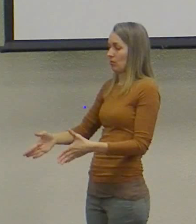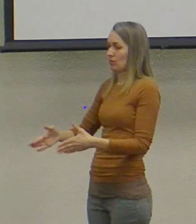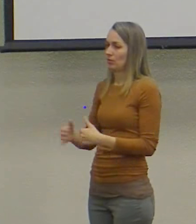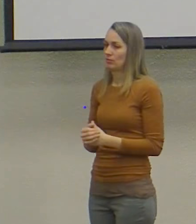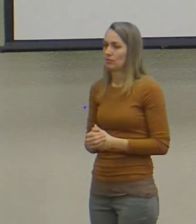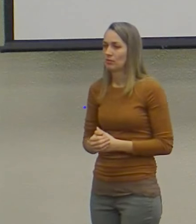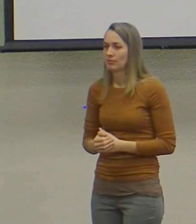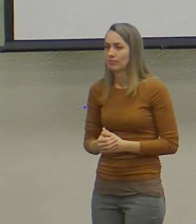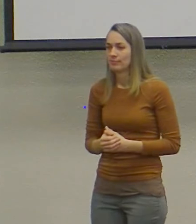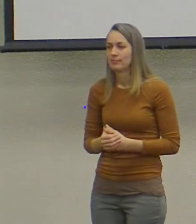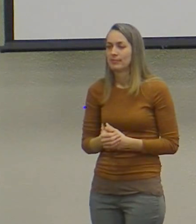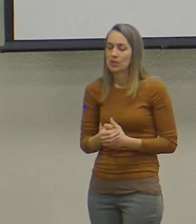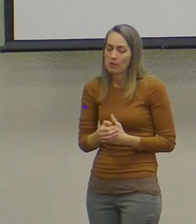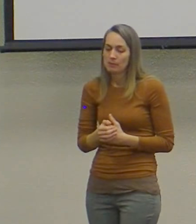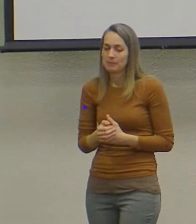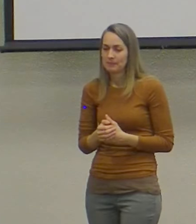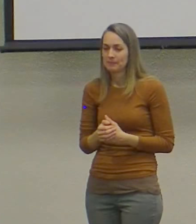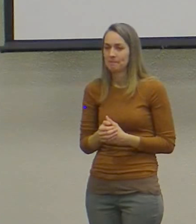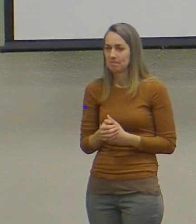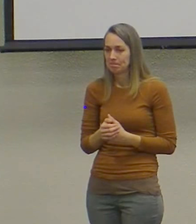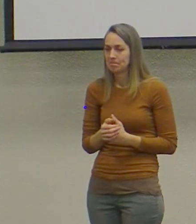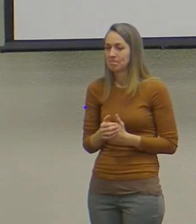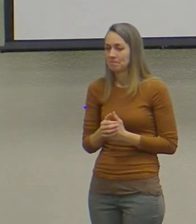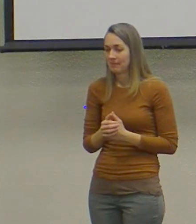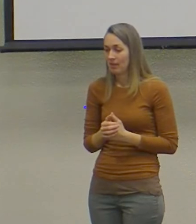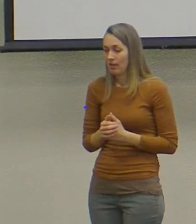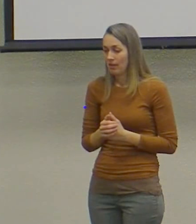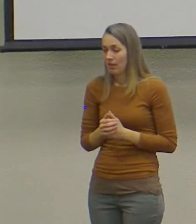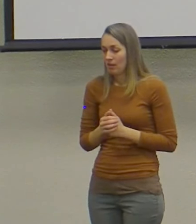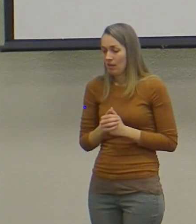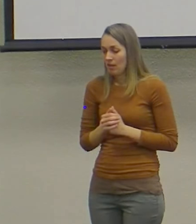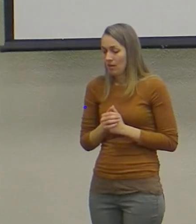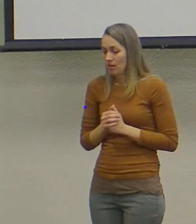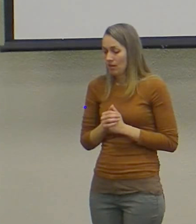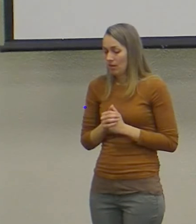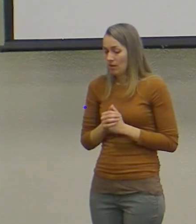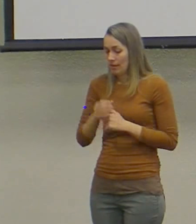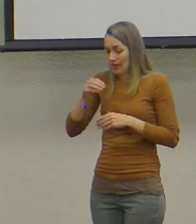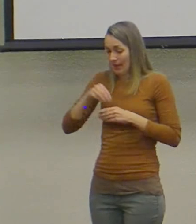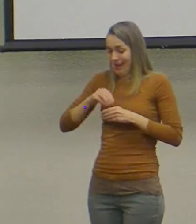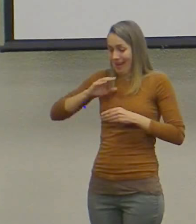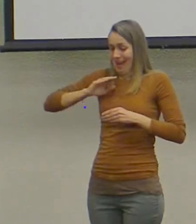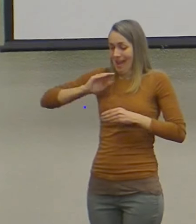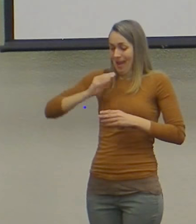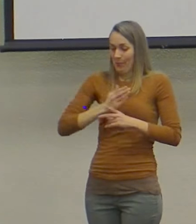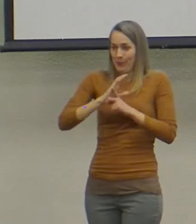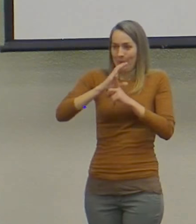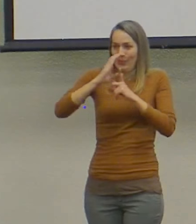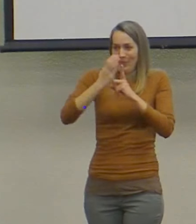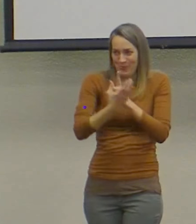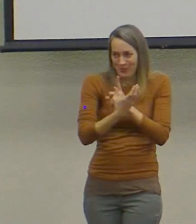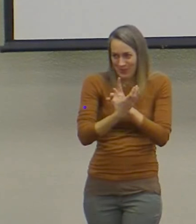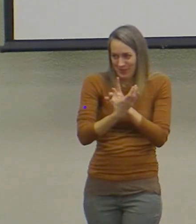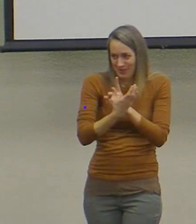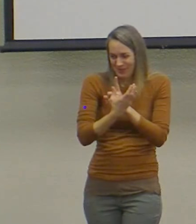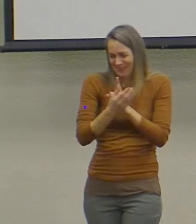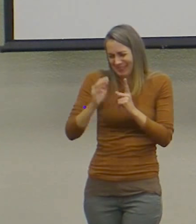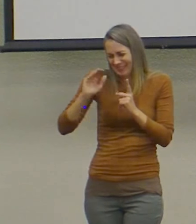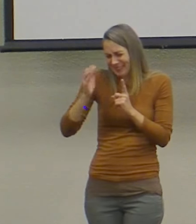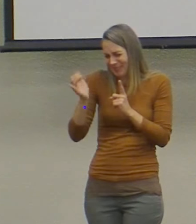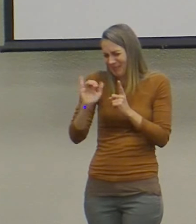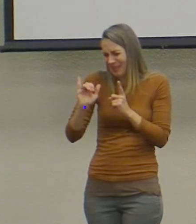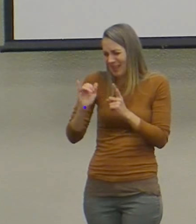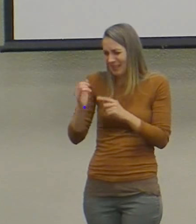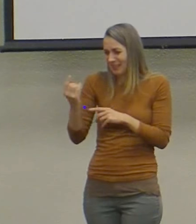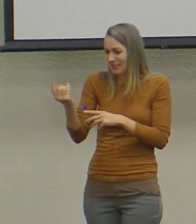Well, that's where we lose it. Because in our culture, it appears as though there's